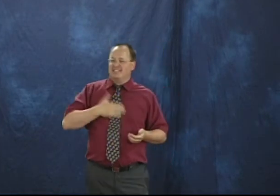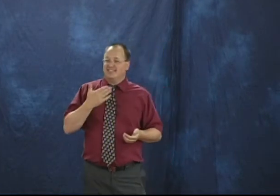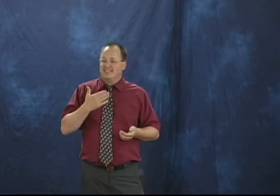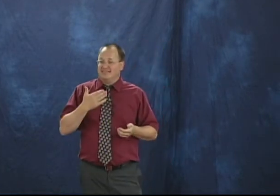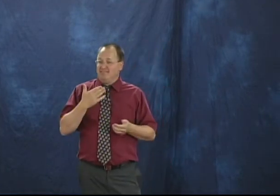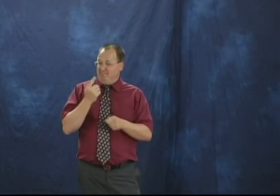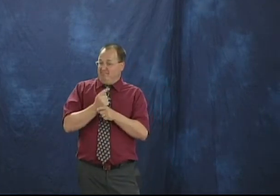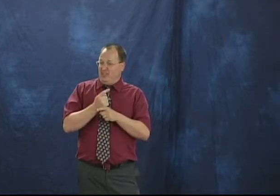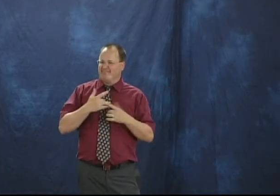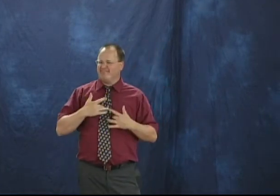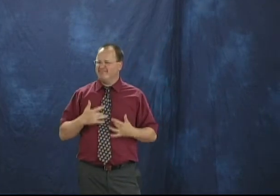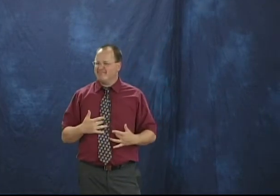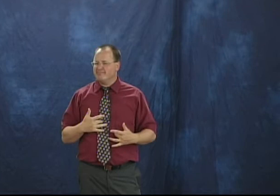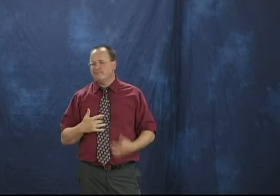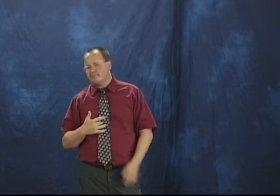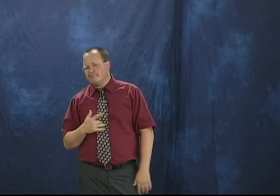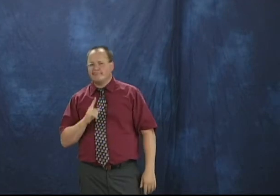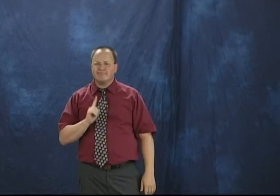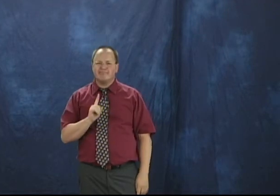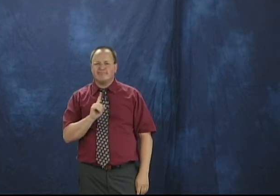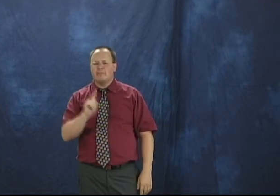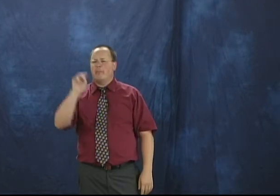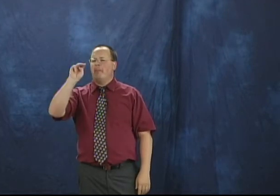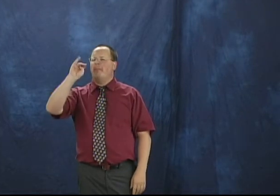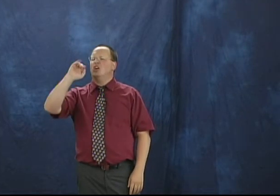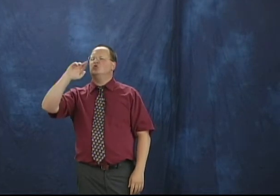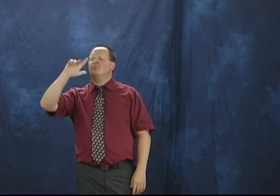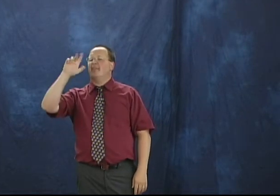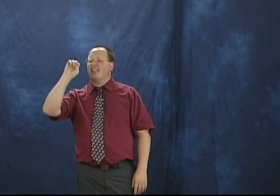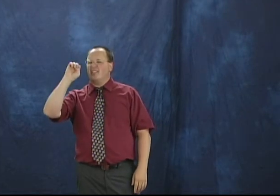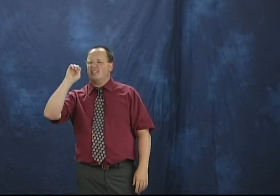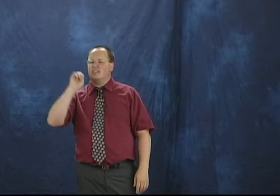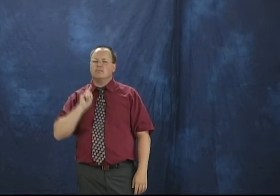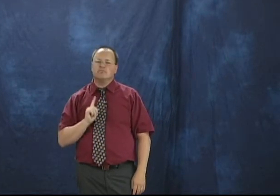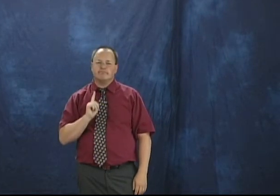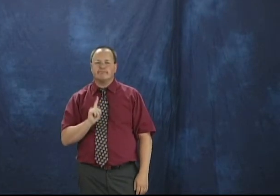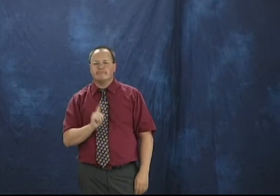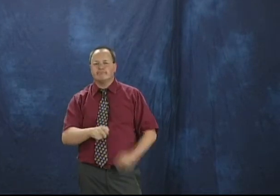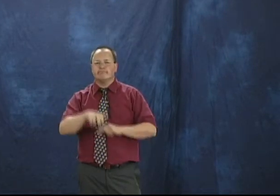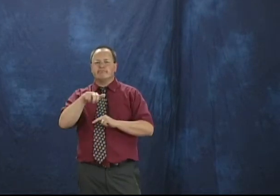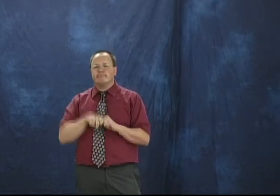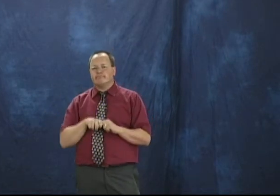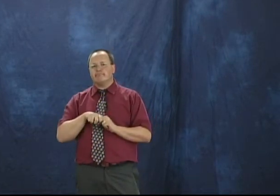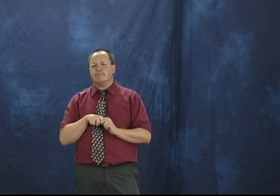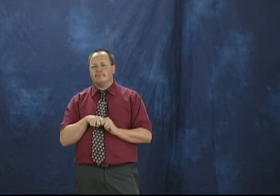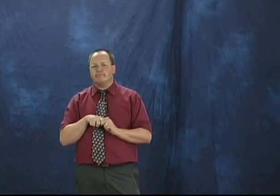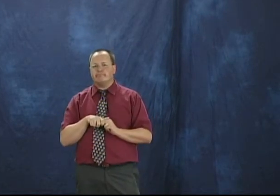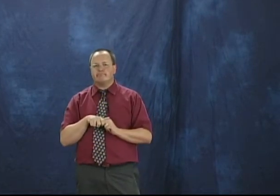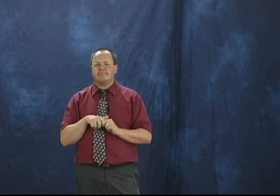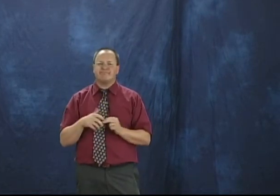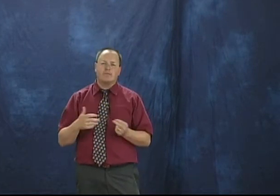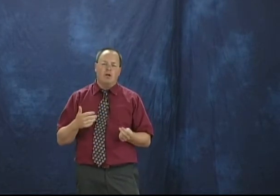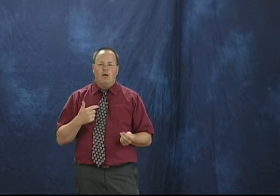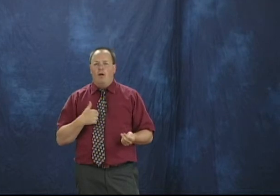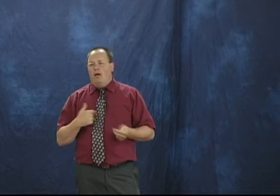And that ongoing struggle with sin robs you of joy and makes you miserable.